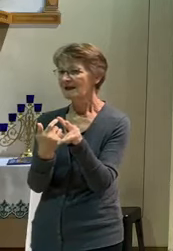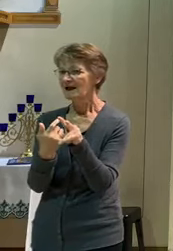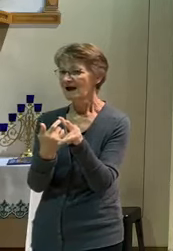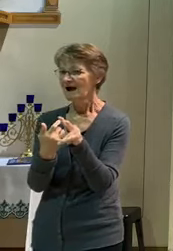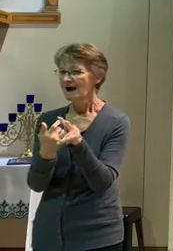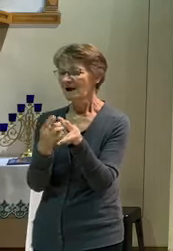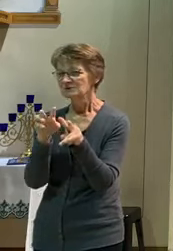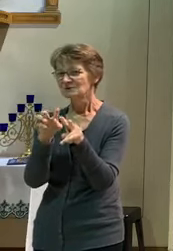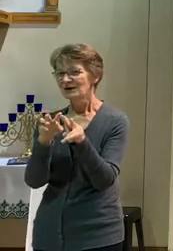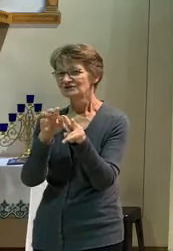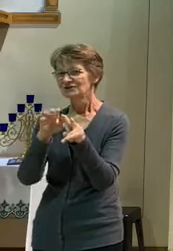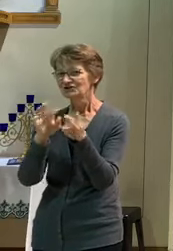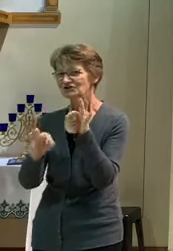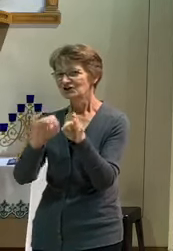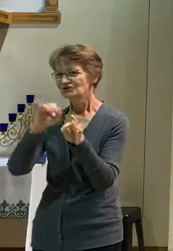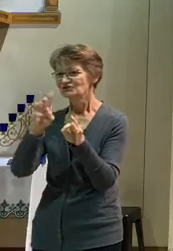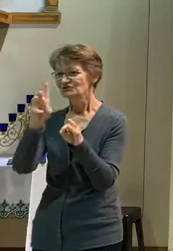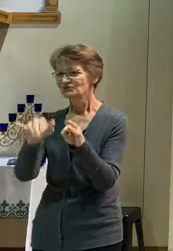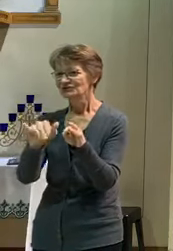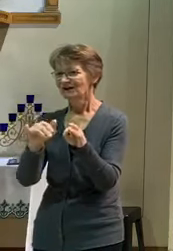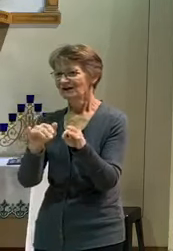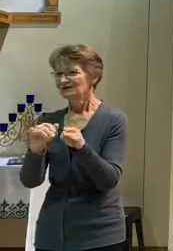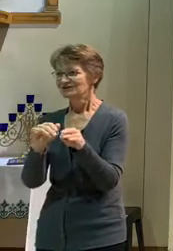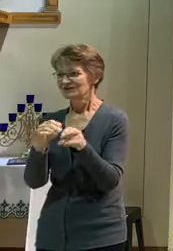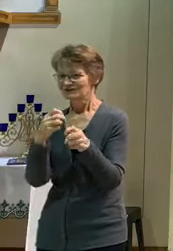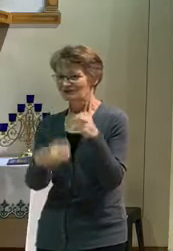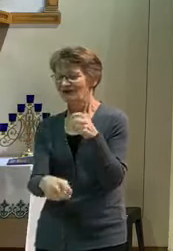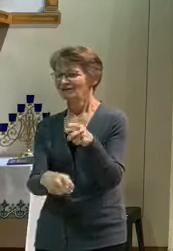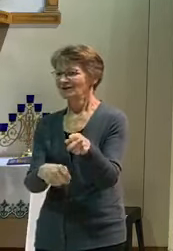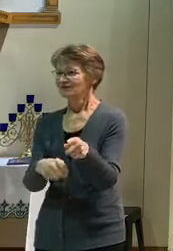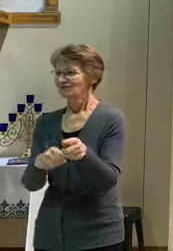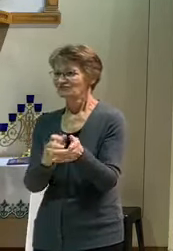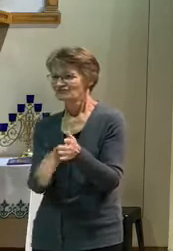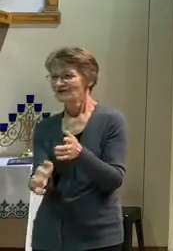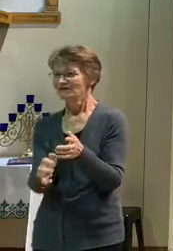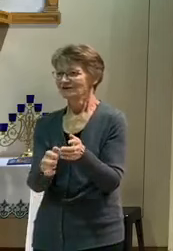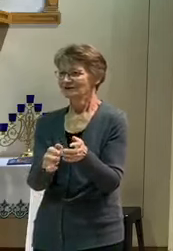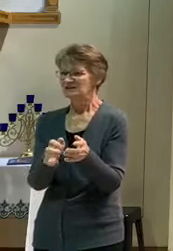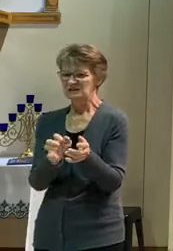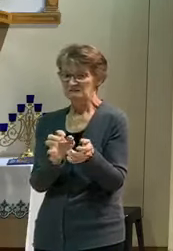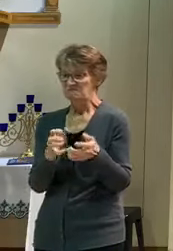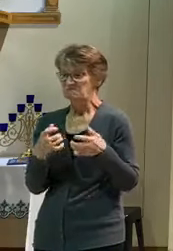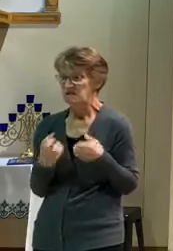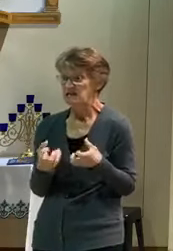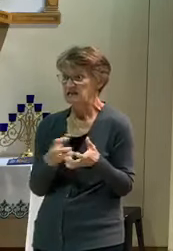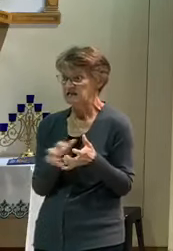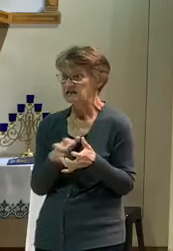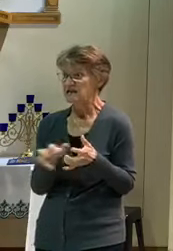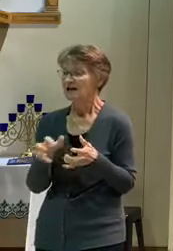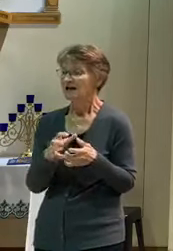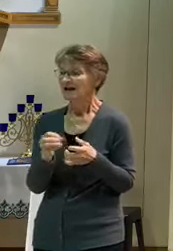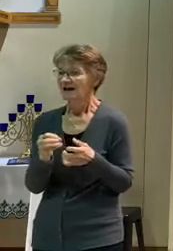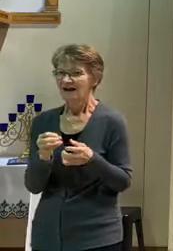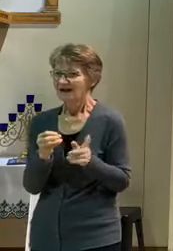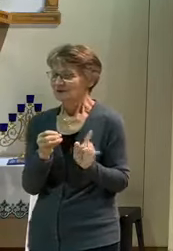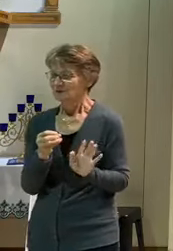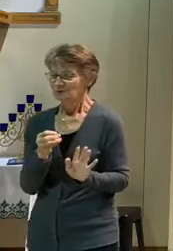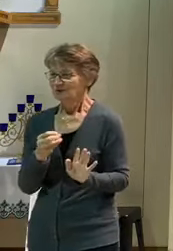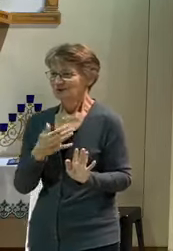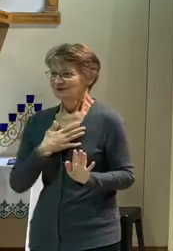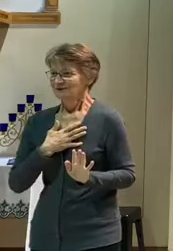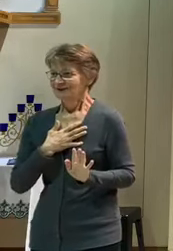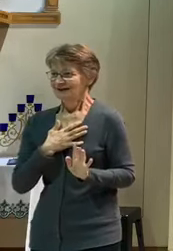would appear before Judge Judy. She's tough, she's rough, she's mean. She's mean-spirited. I would